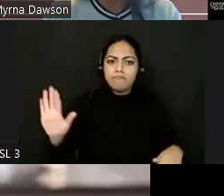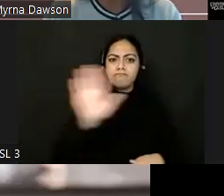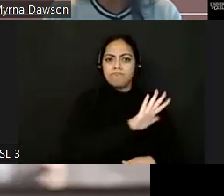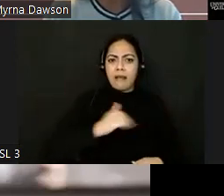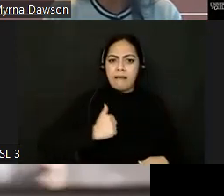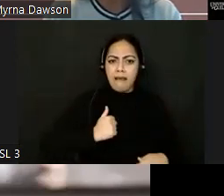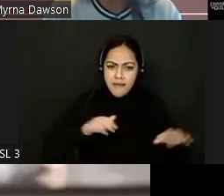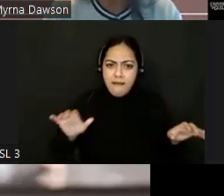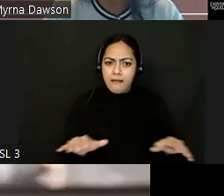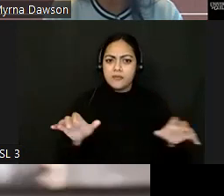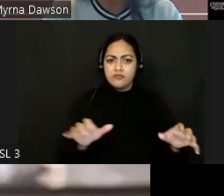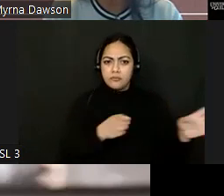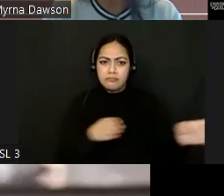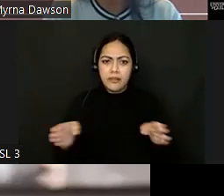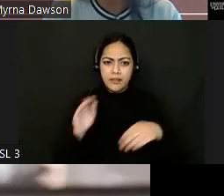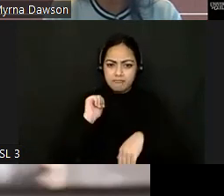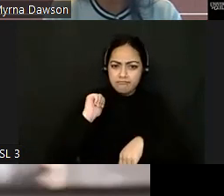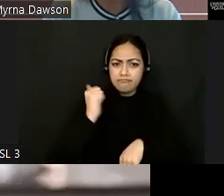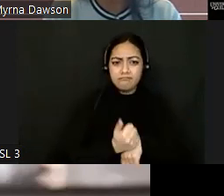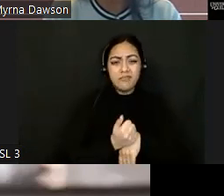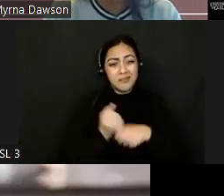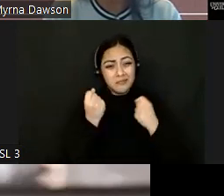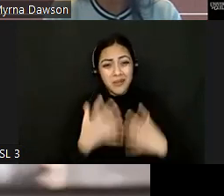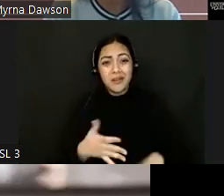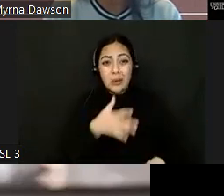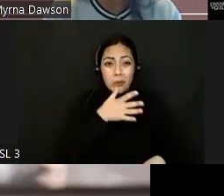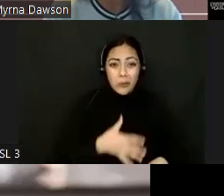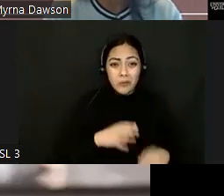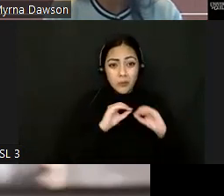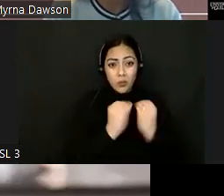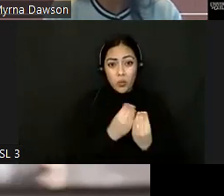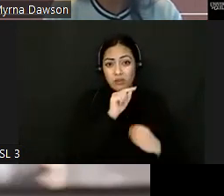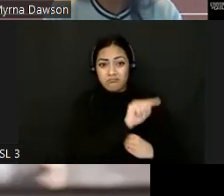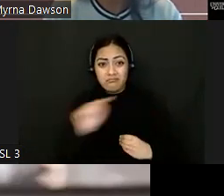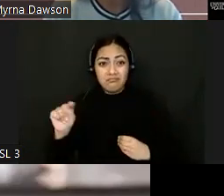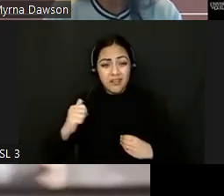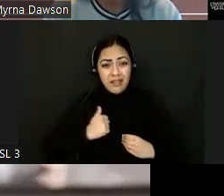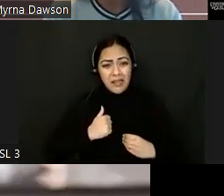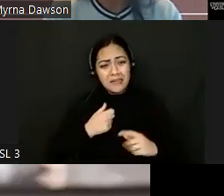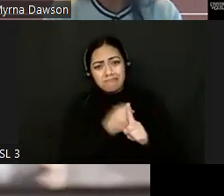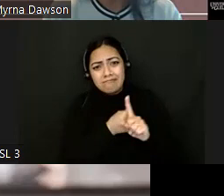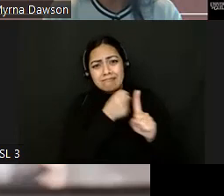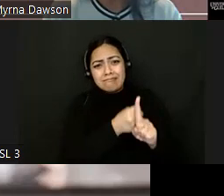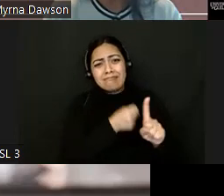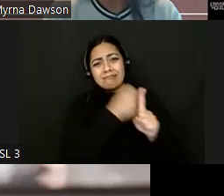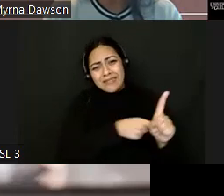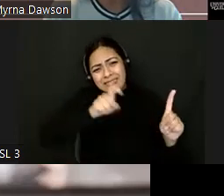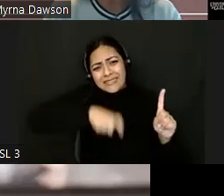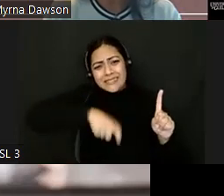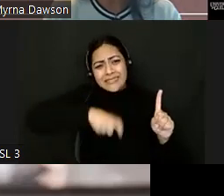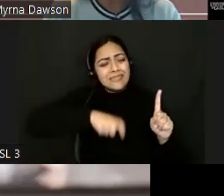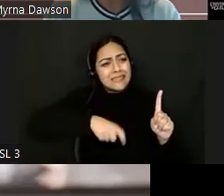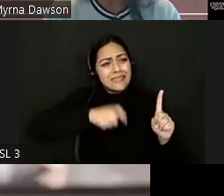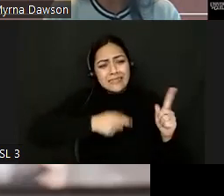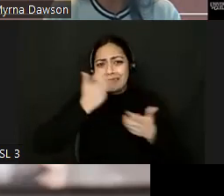women's organizations in Canada have been demanding for decades. We will remain cautiously hopeful that this will be achieved